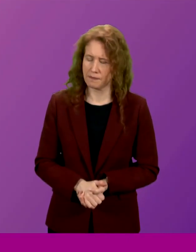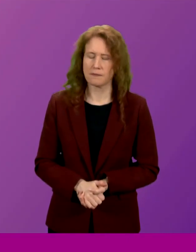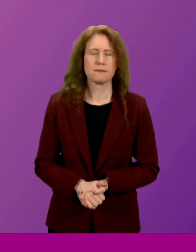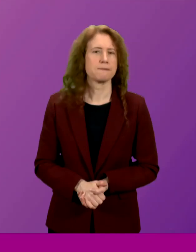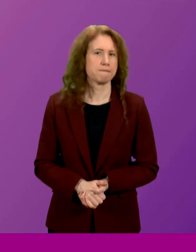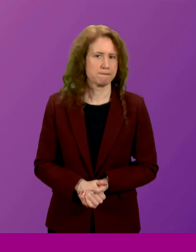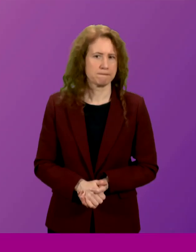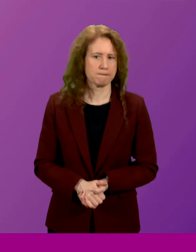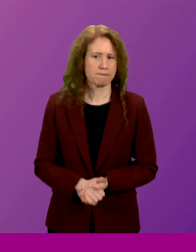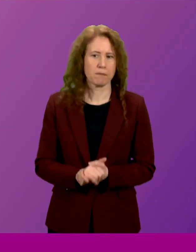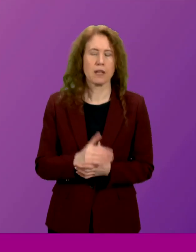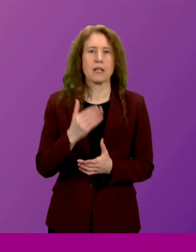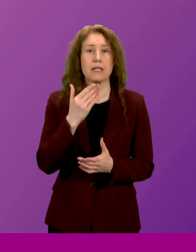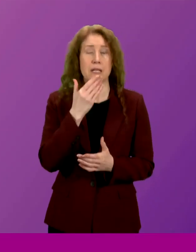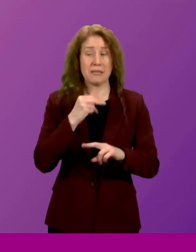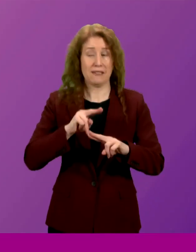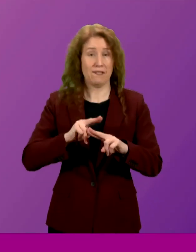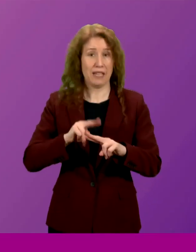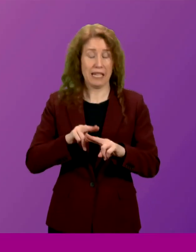Presiding Officer, Mr Finlay